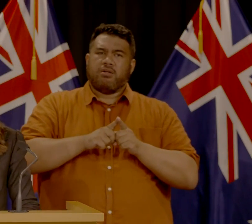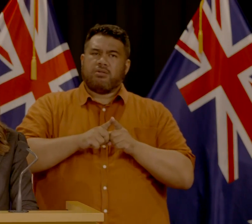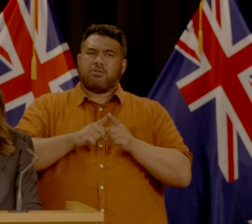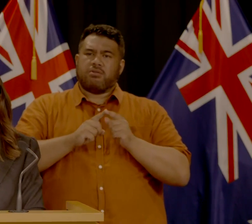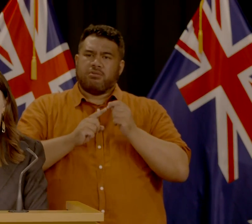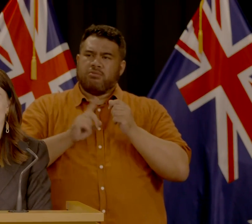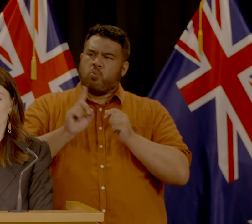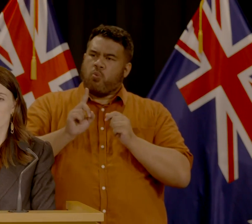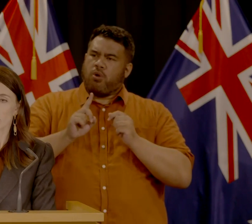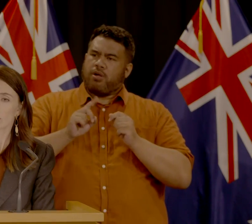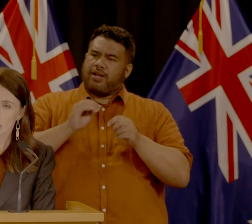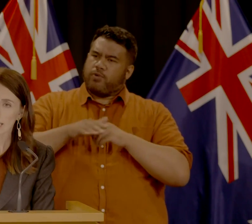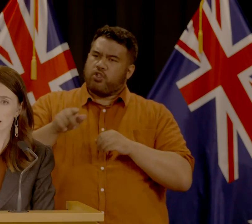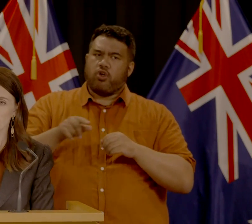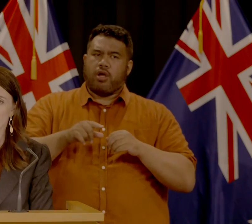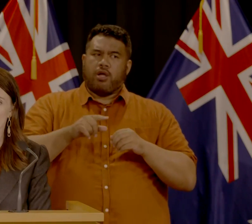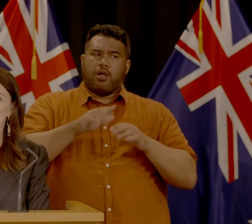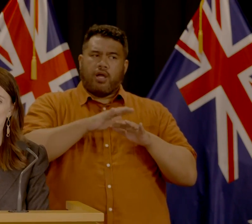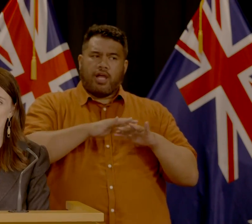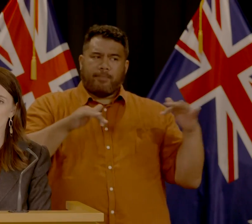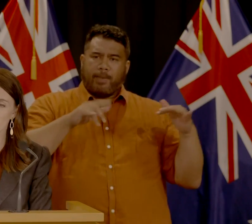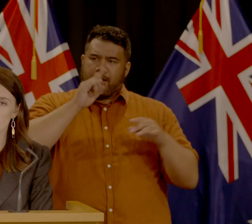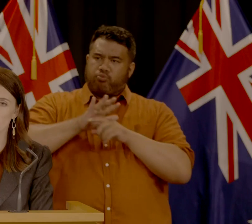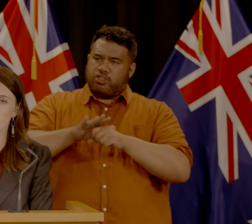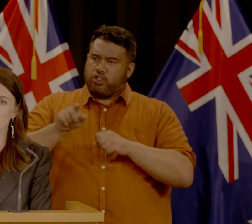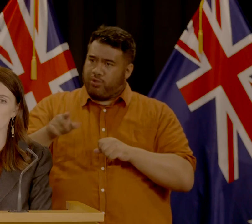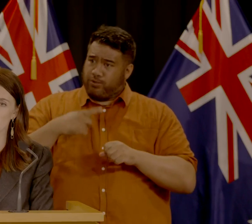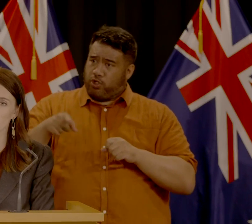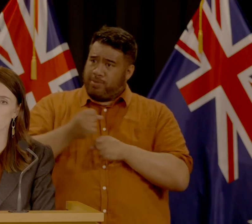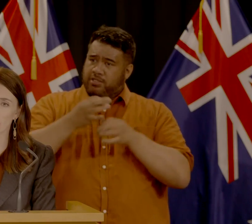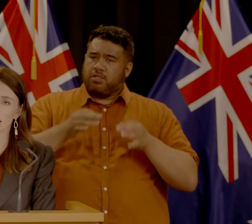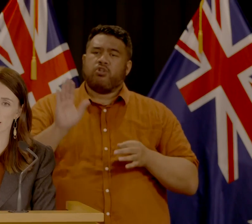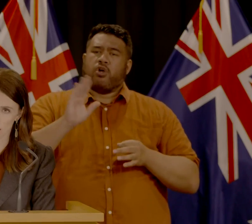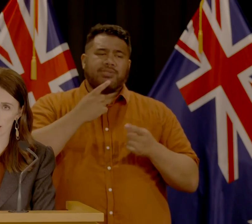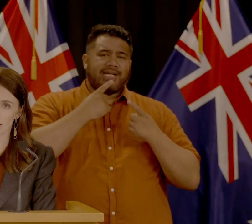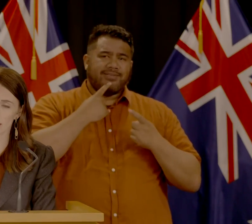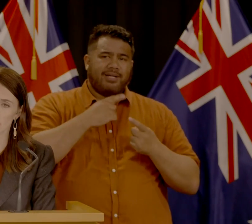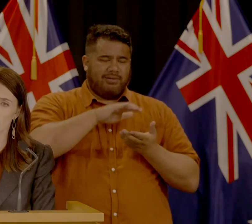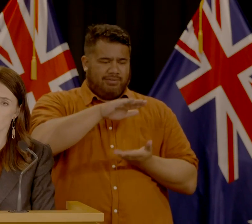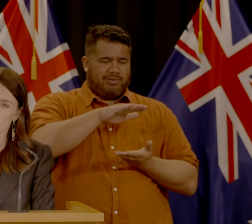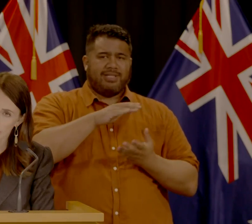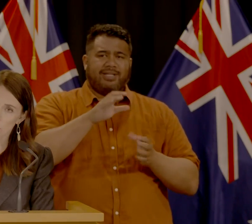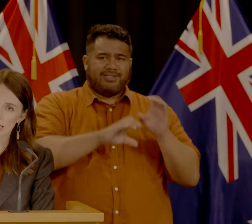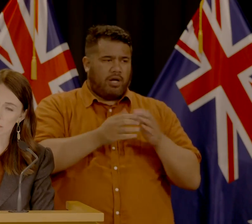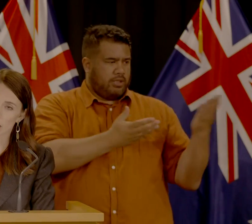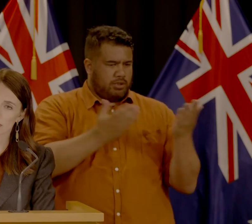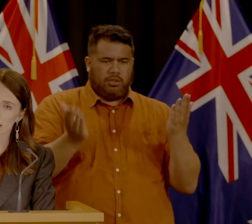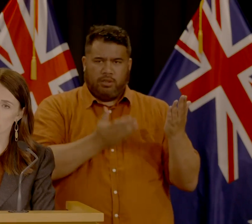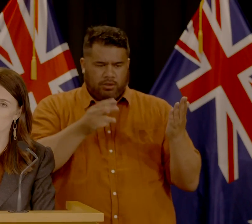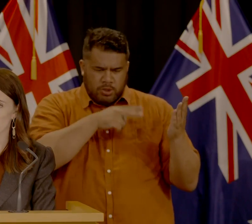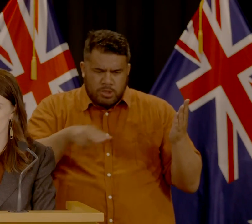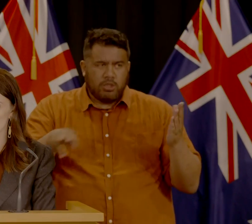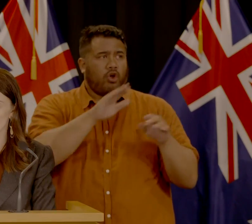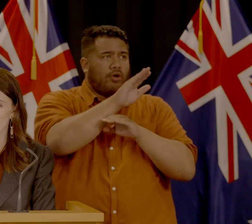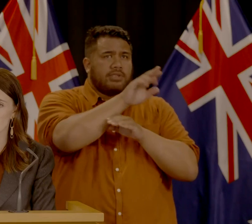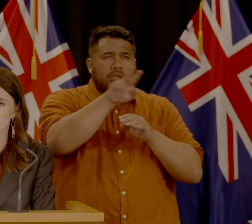it just public pressure? Data. All the way through this, we have been driven by the science, looking at what's happening overseas